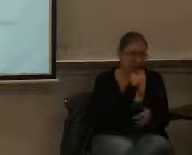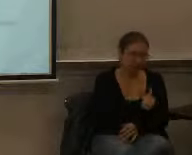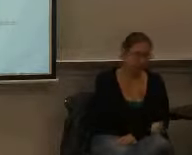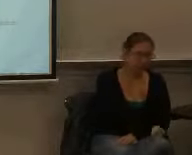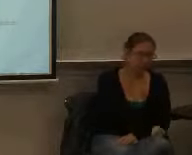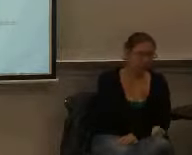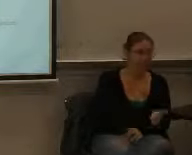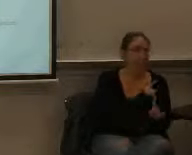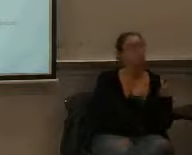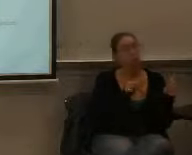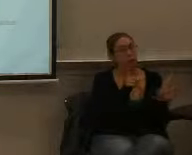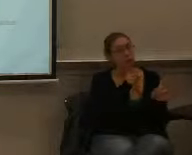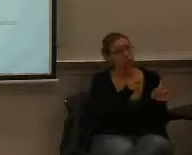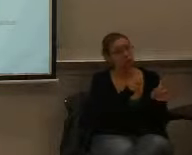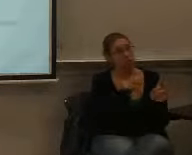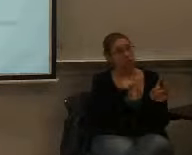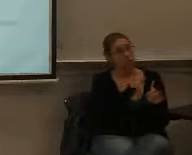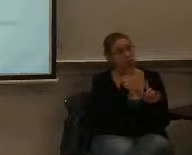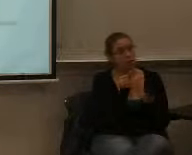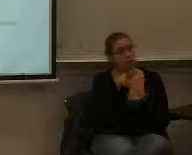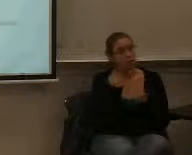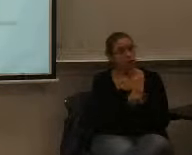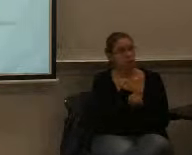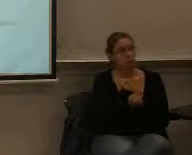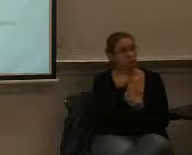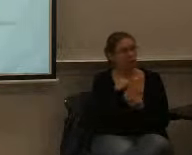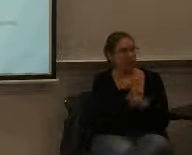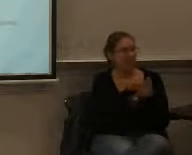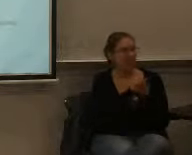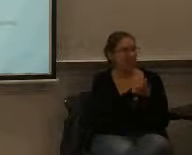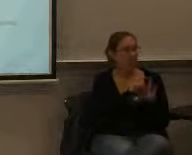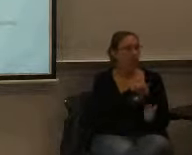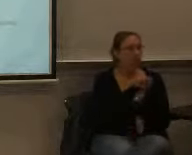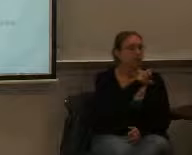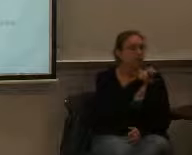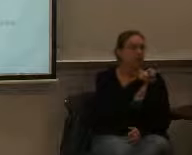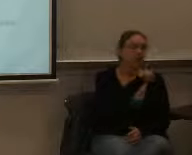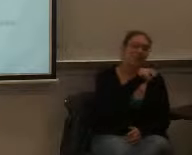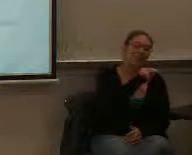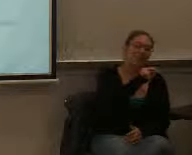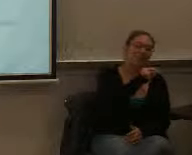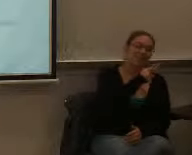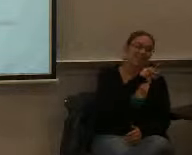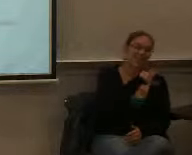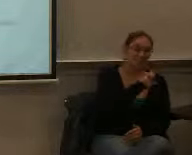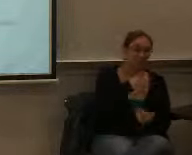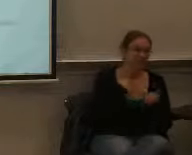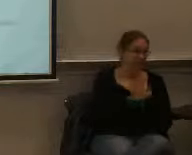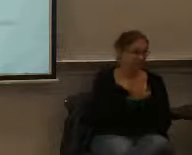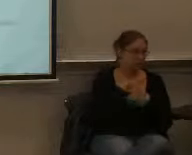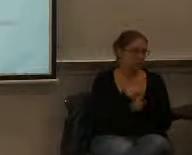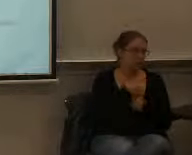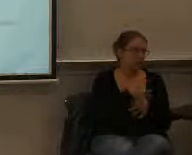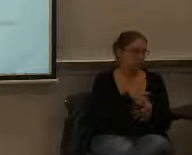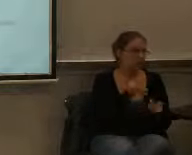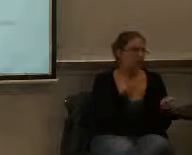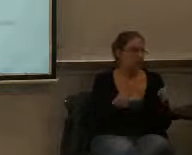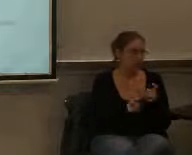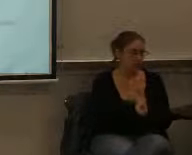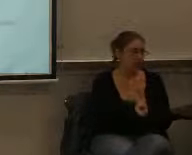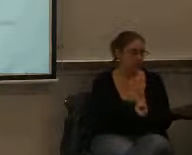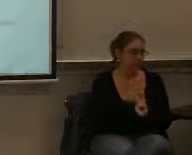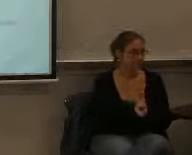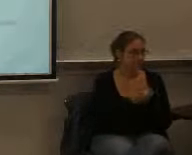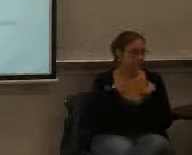not, but it is another case, an example of invasive species causing a strong